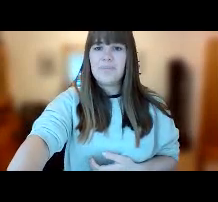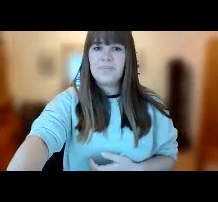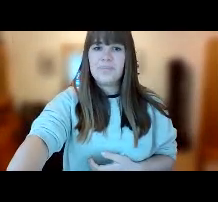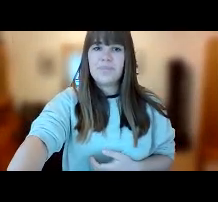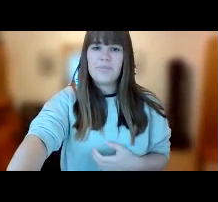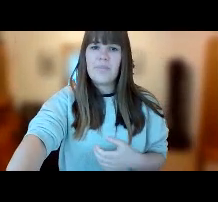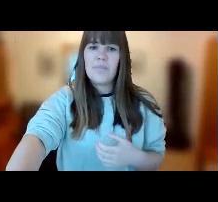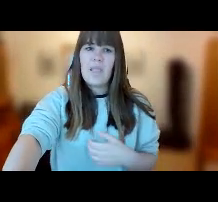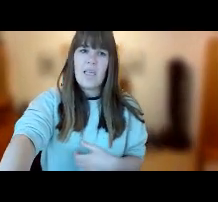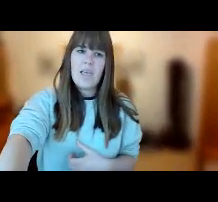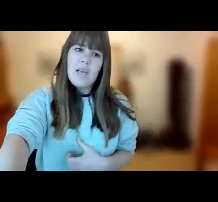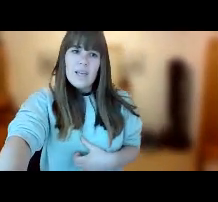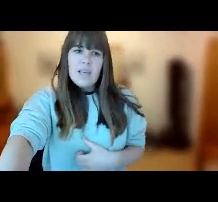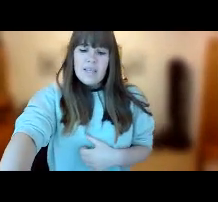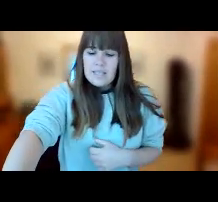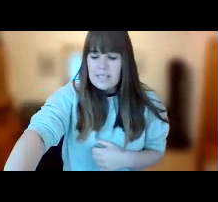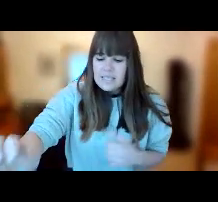are.